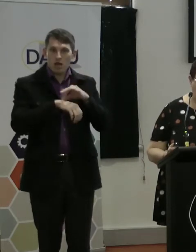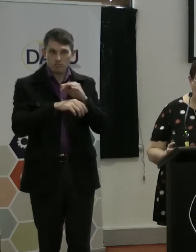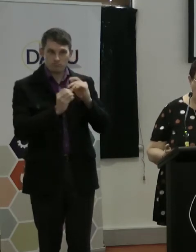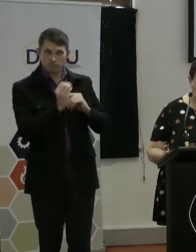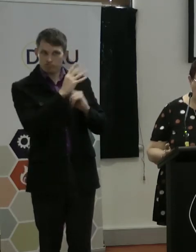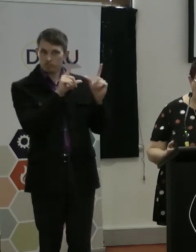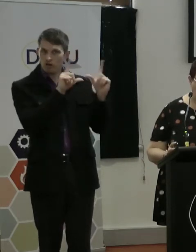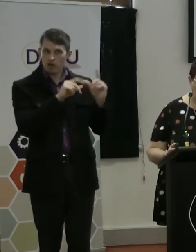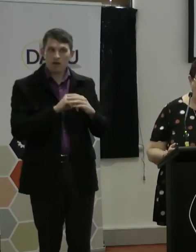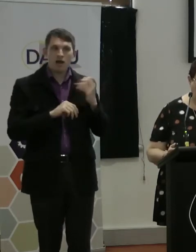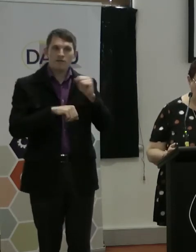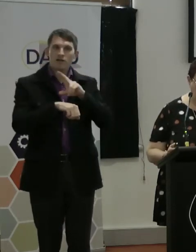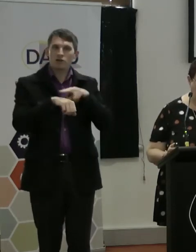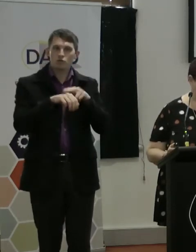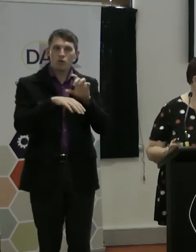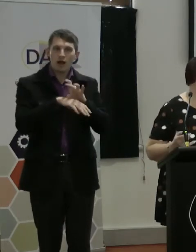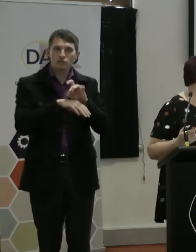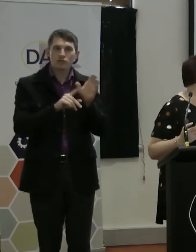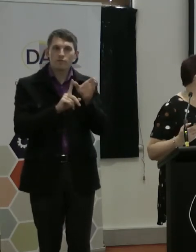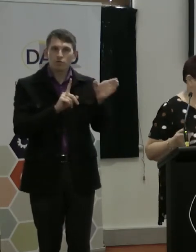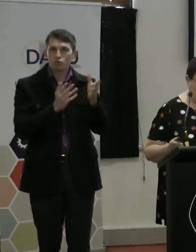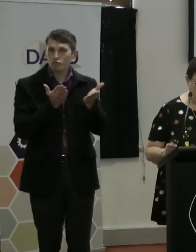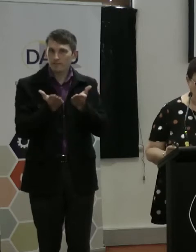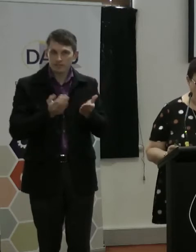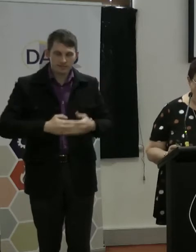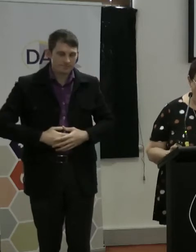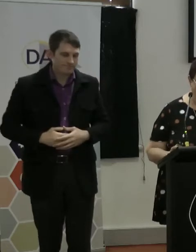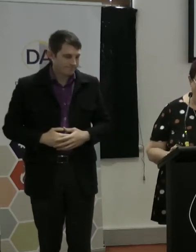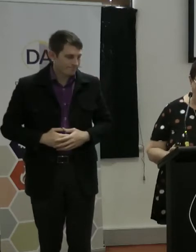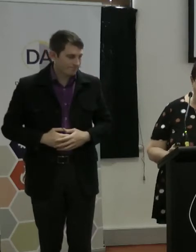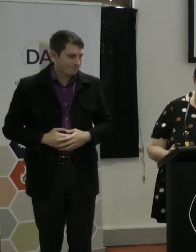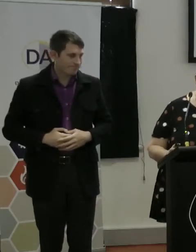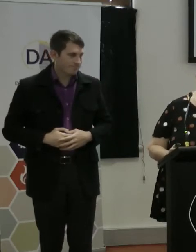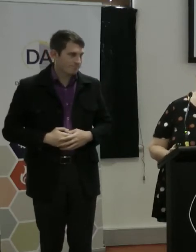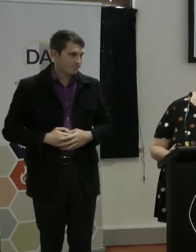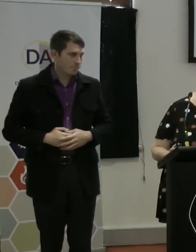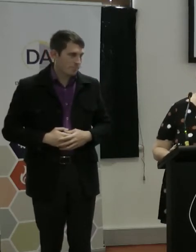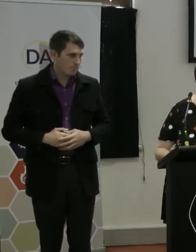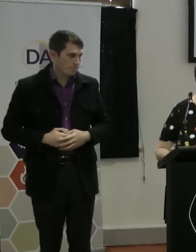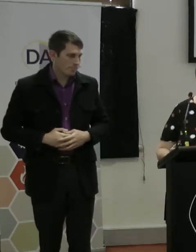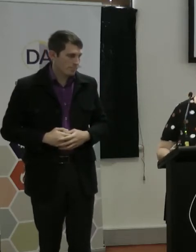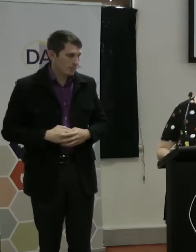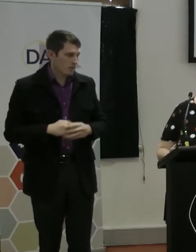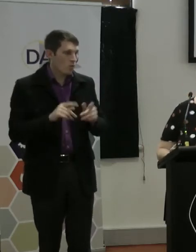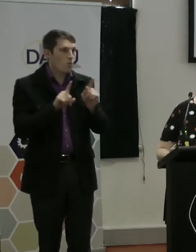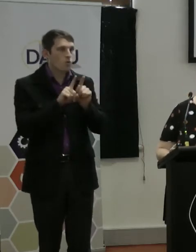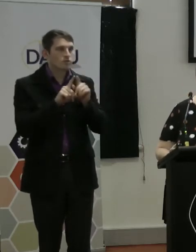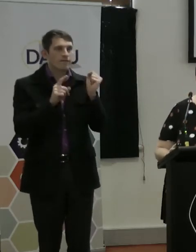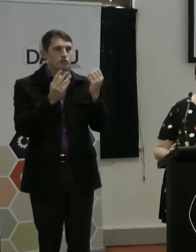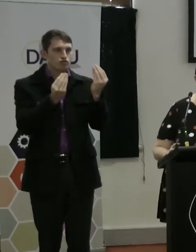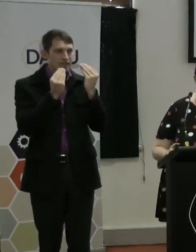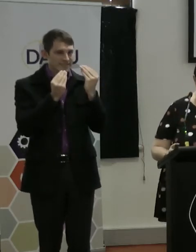national counselling and referral service. That's behind me. There's also training available